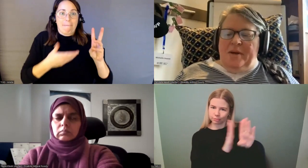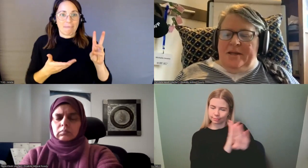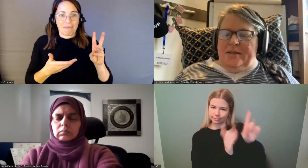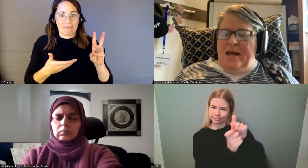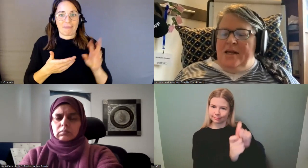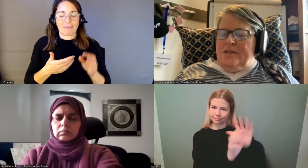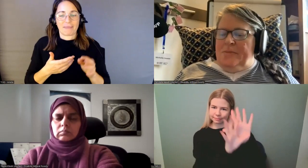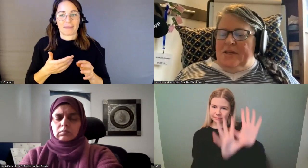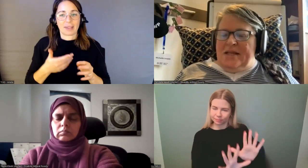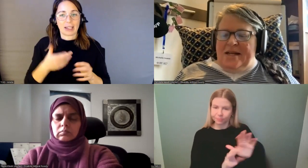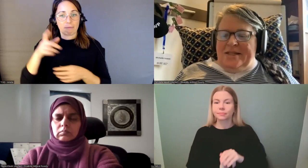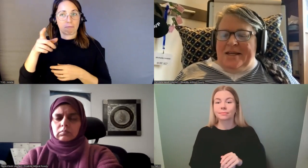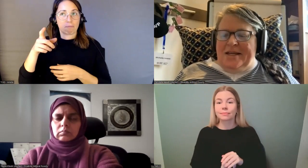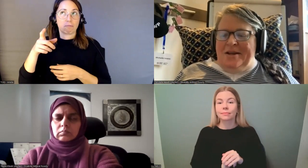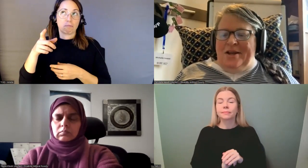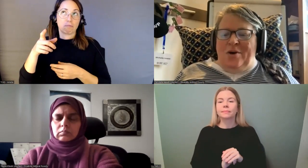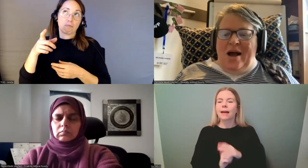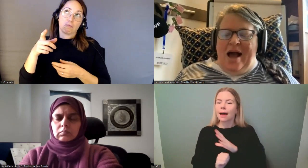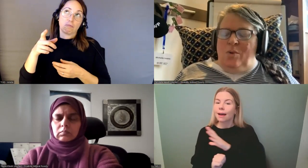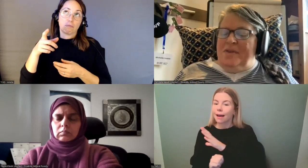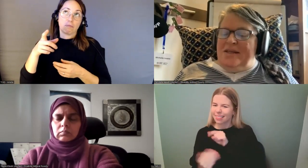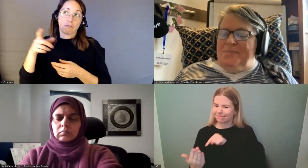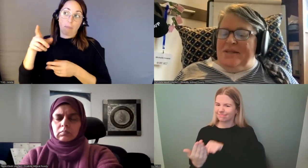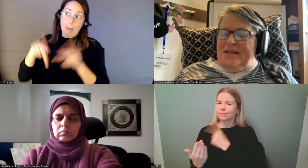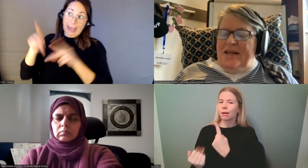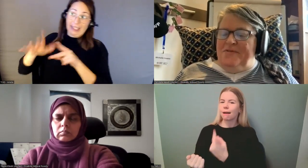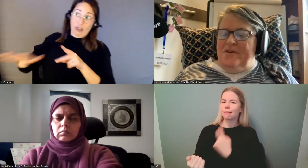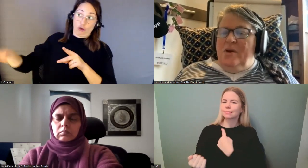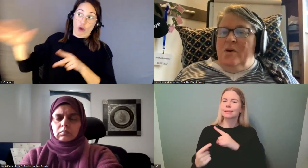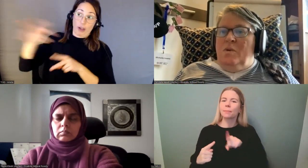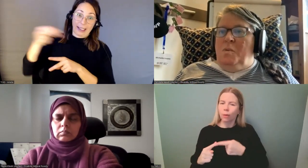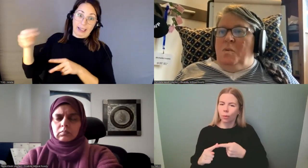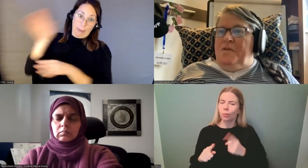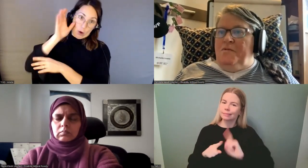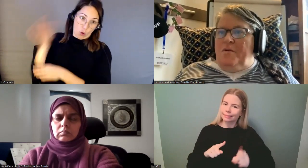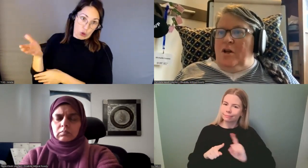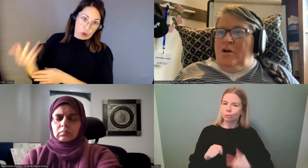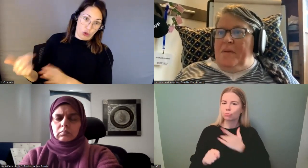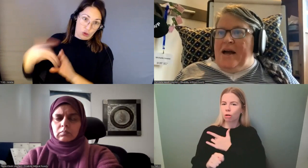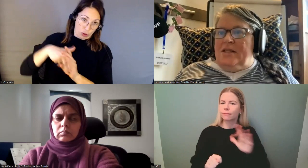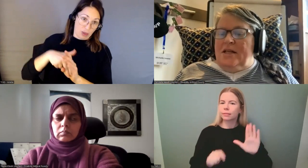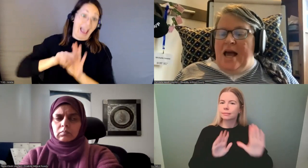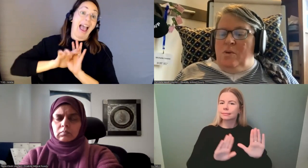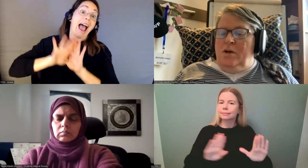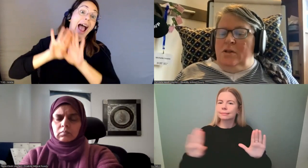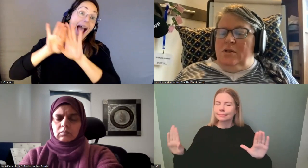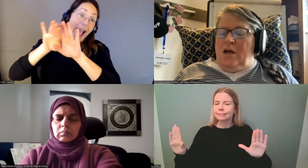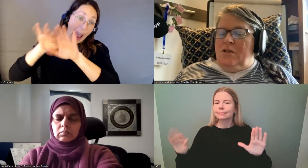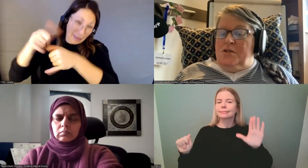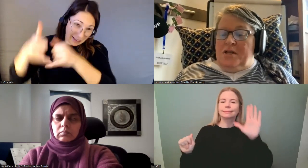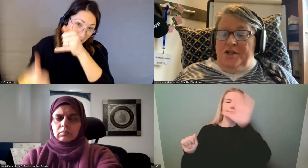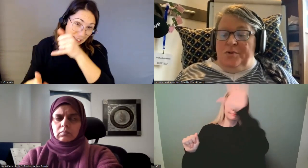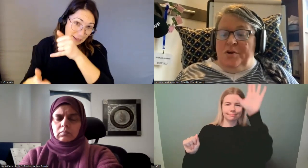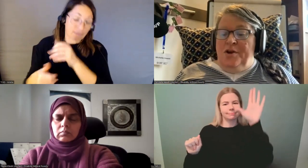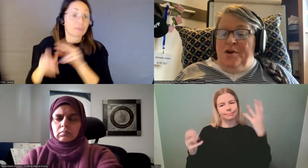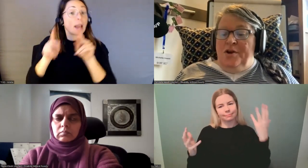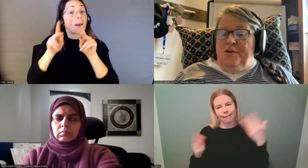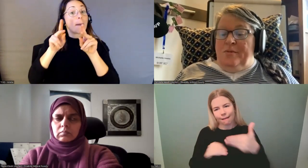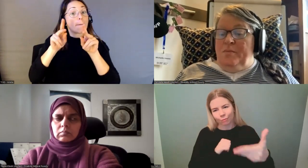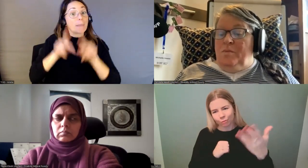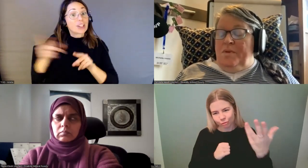territorial piece. Somebody's asking, how will they be safe from clawbacks, and how will